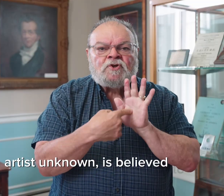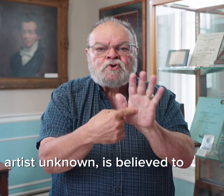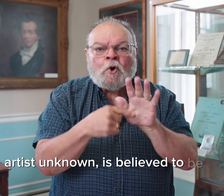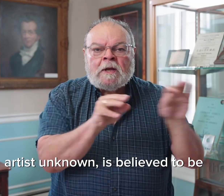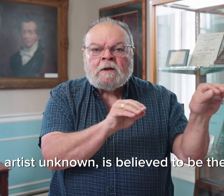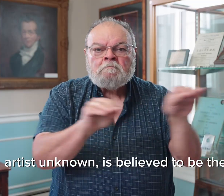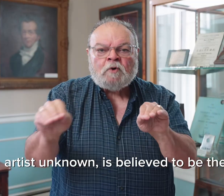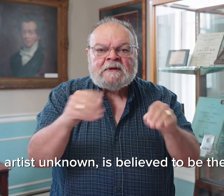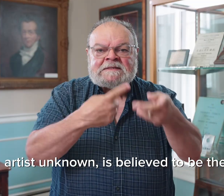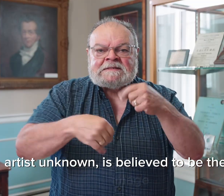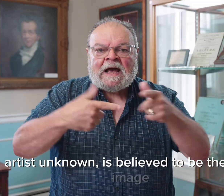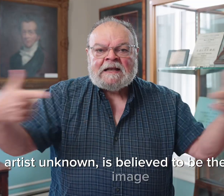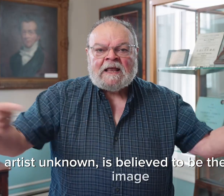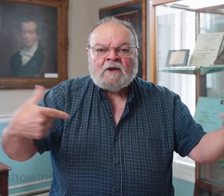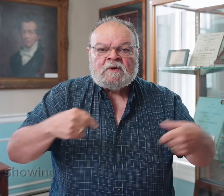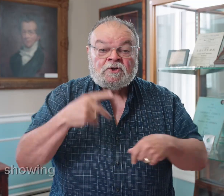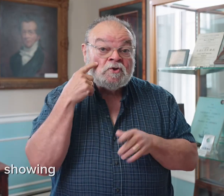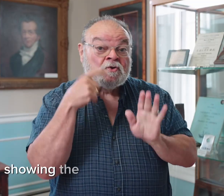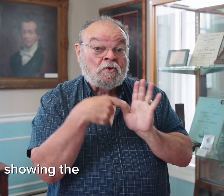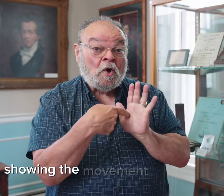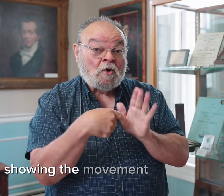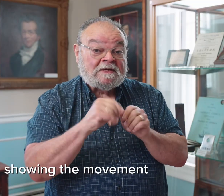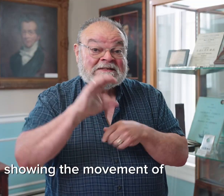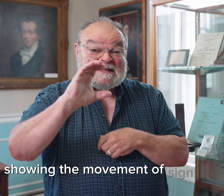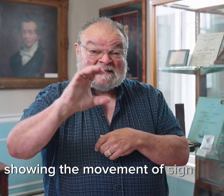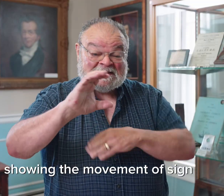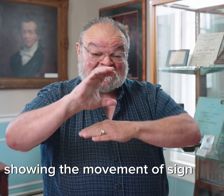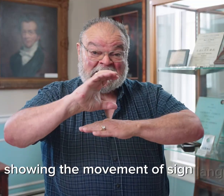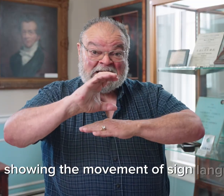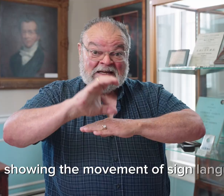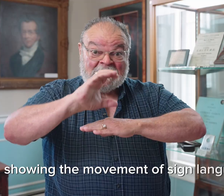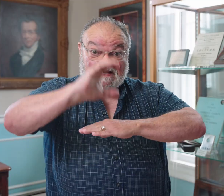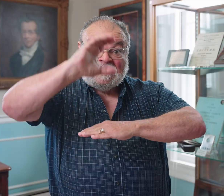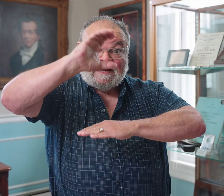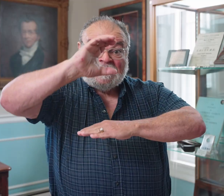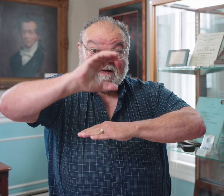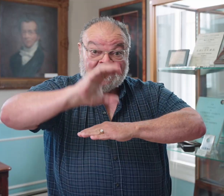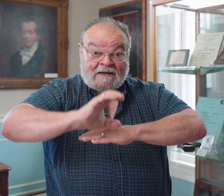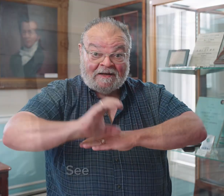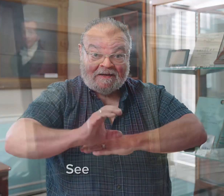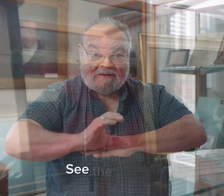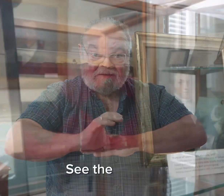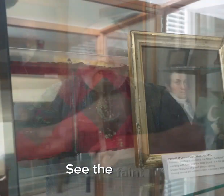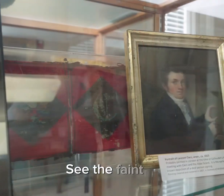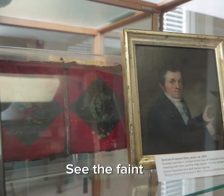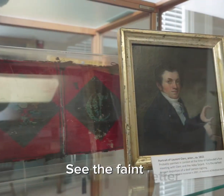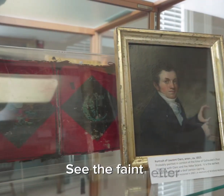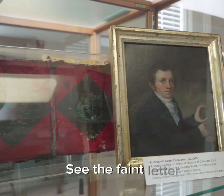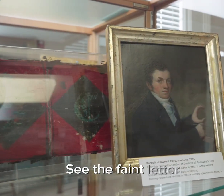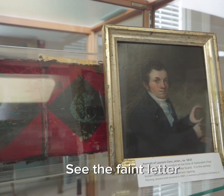be the first image showing the movement of sign language. See the faint letter